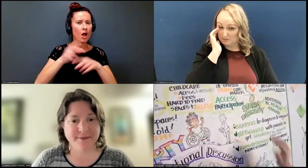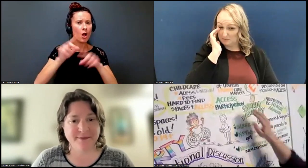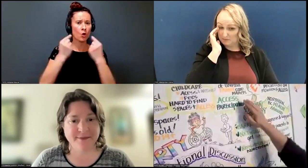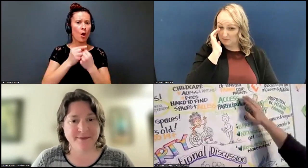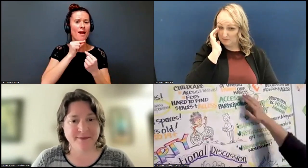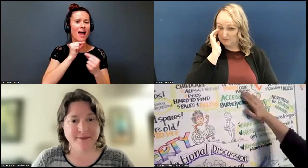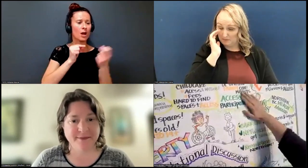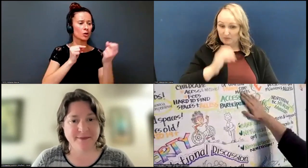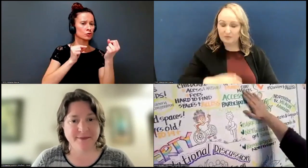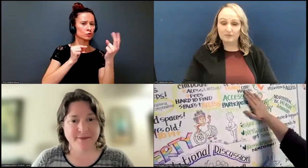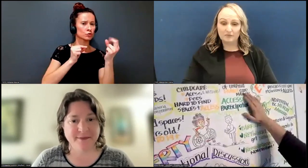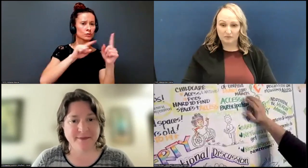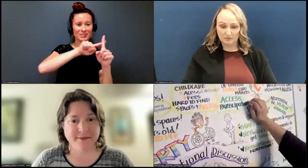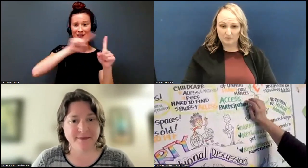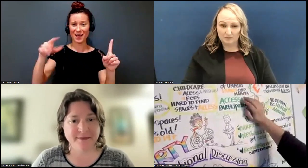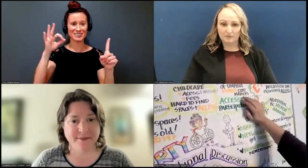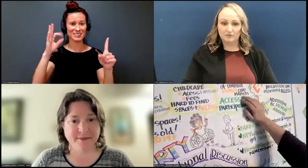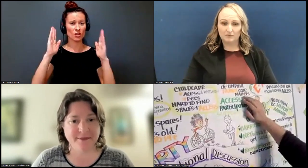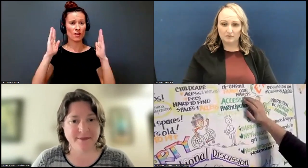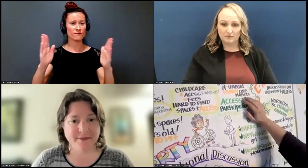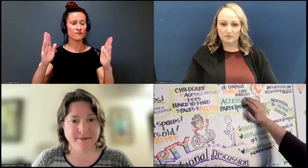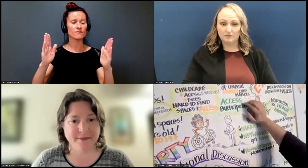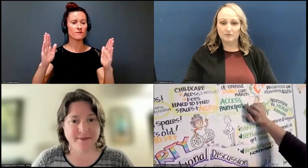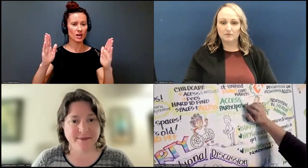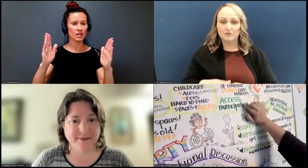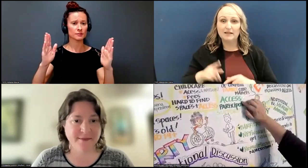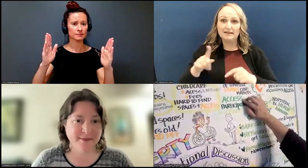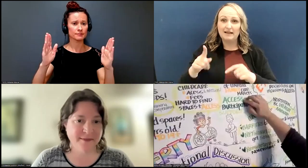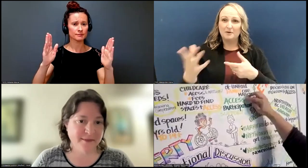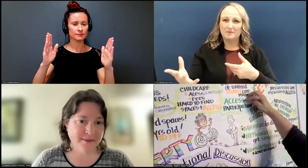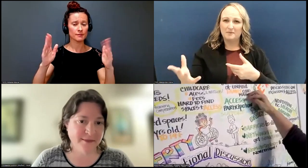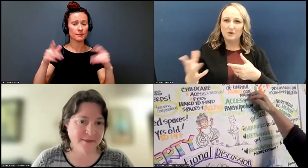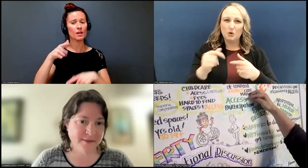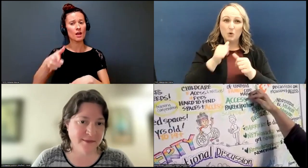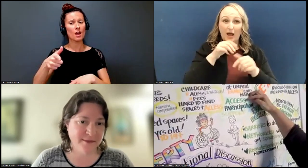issue. And we outlined